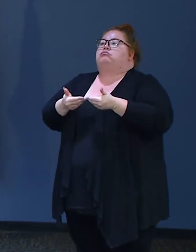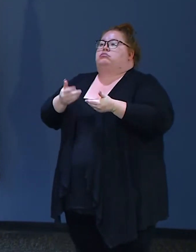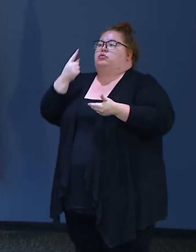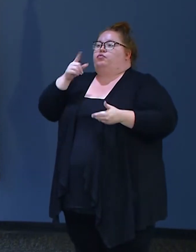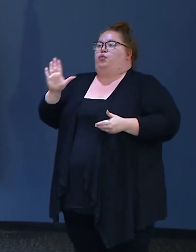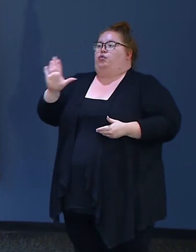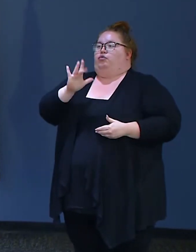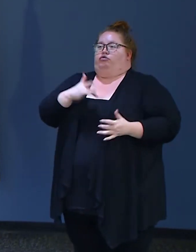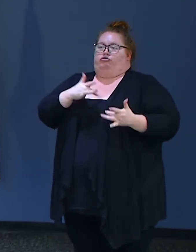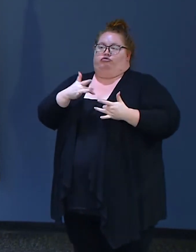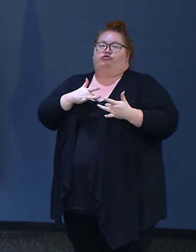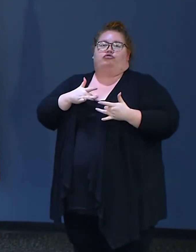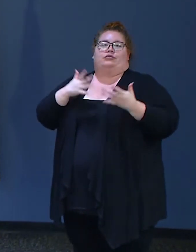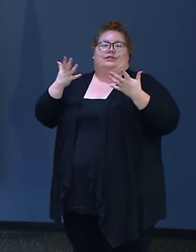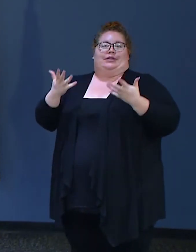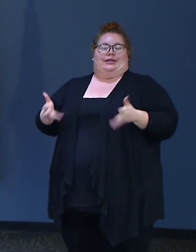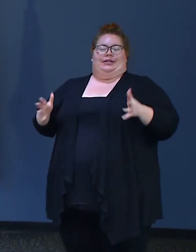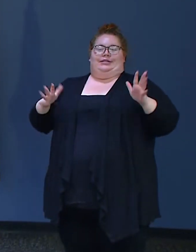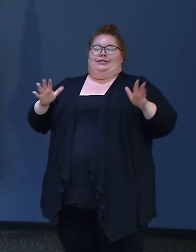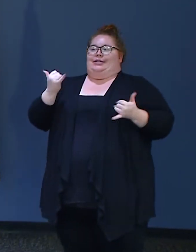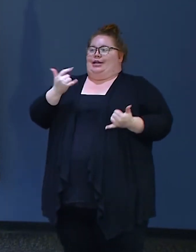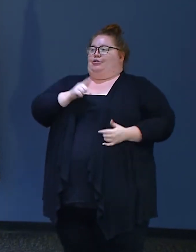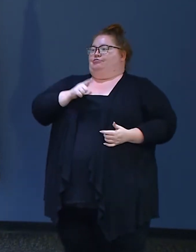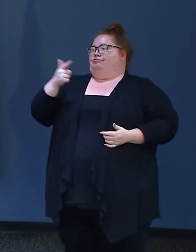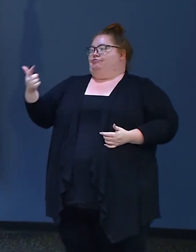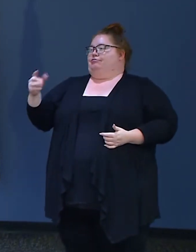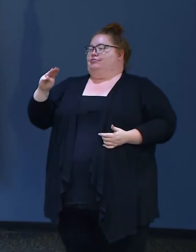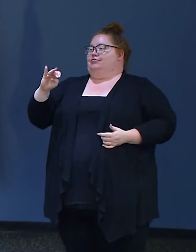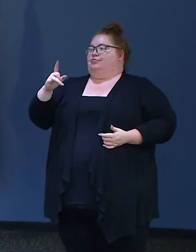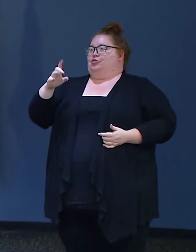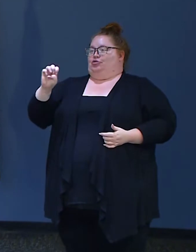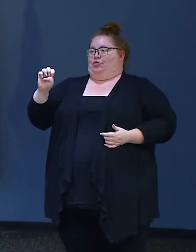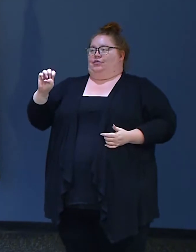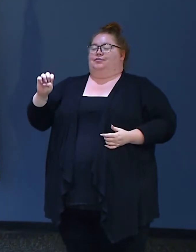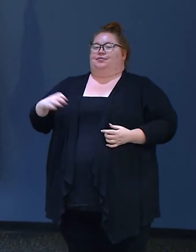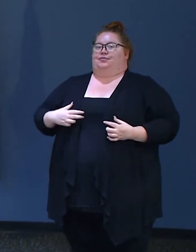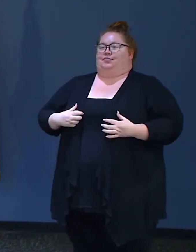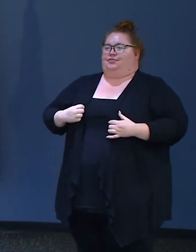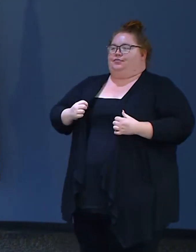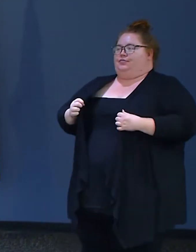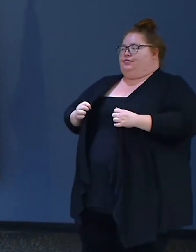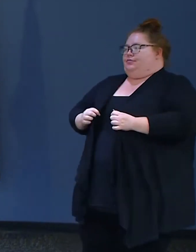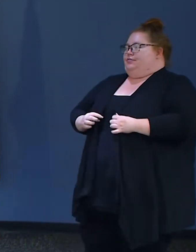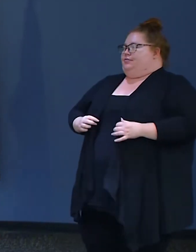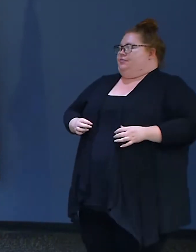have. I'll turn it back over to Michelle and field questions when you're ready.